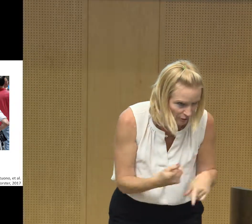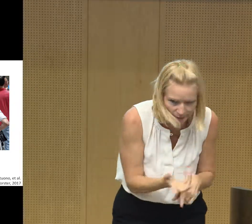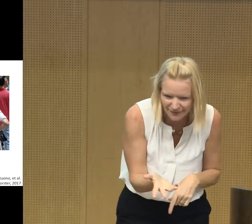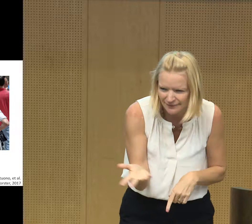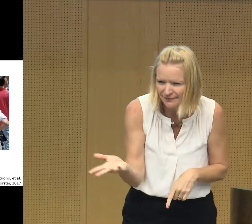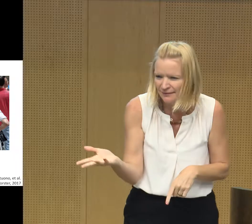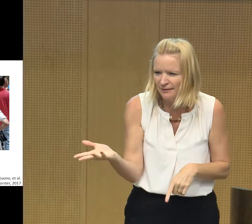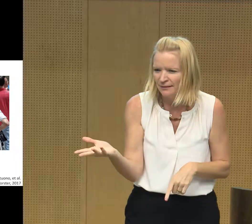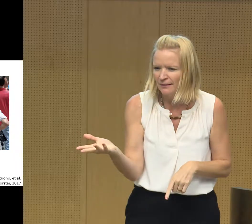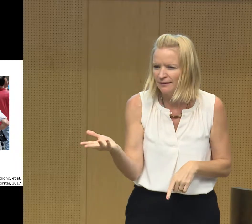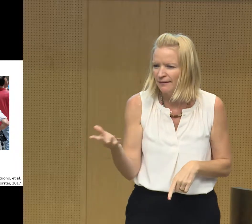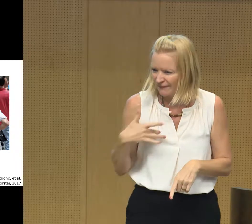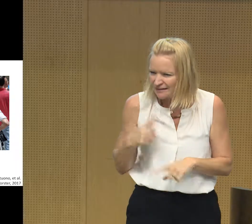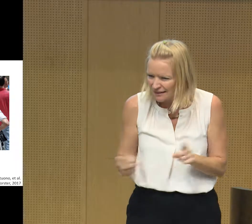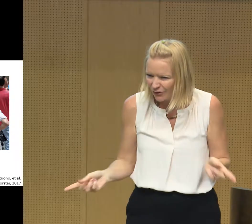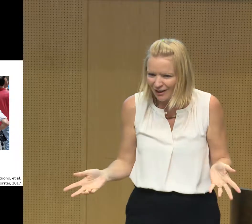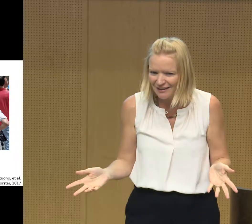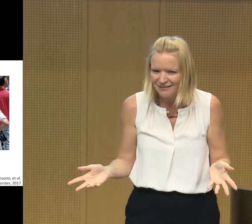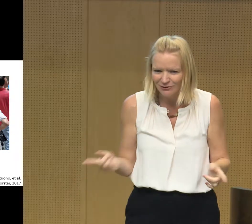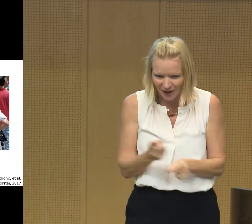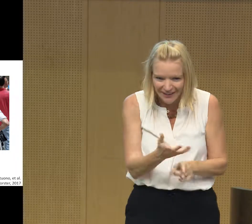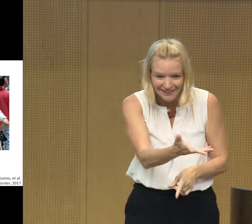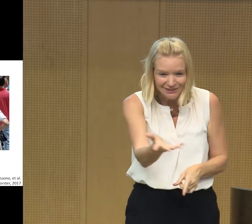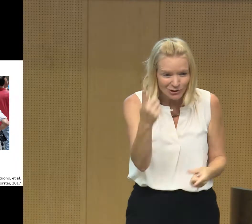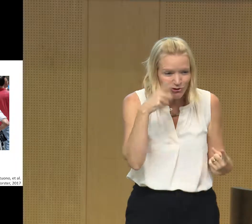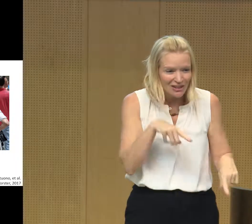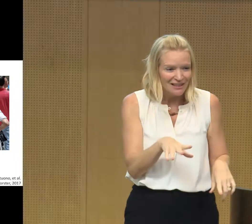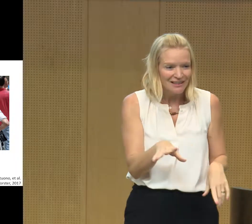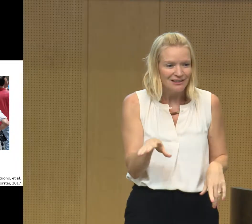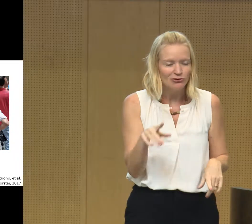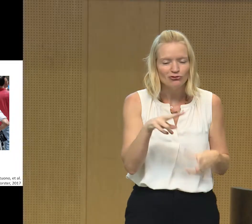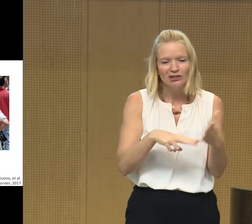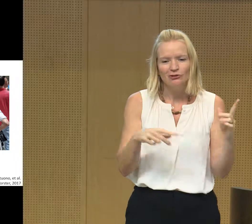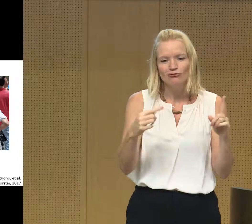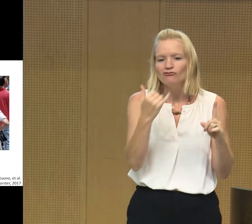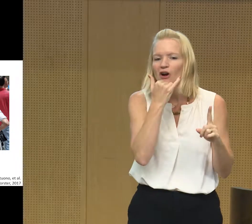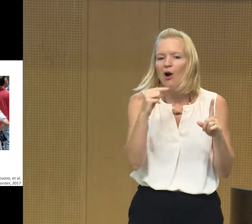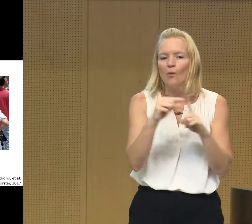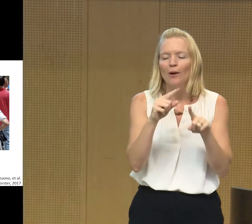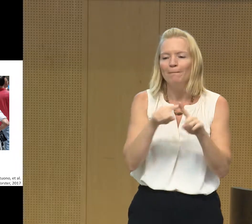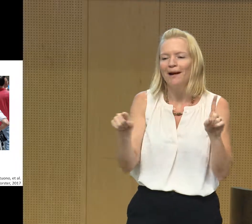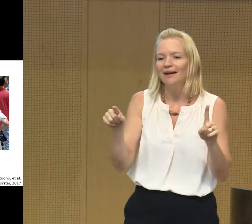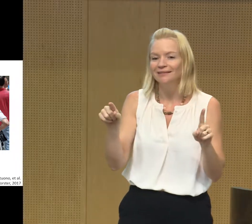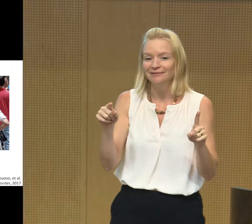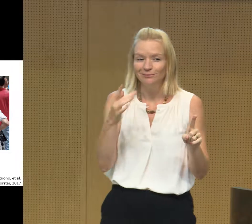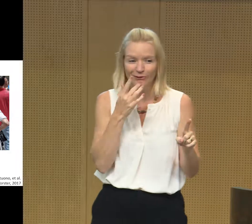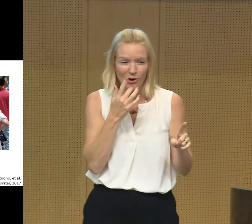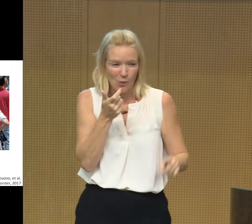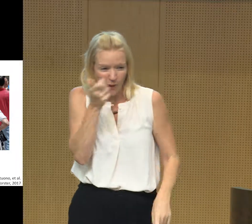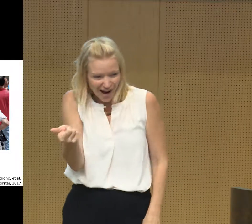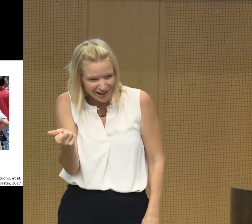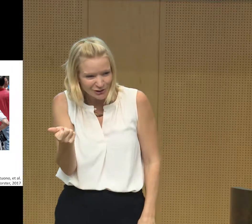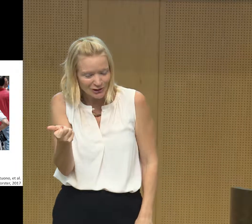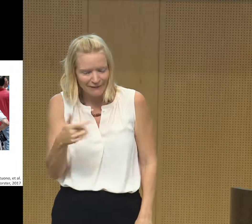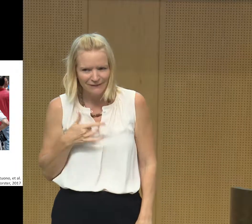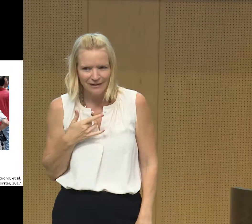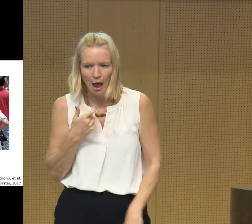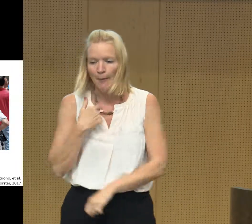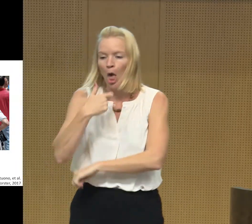The title of my talk uses the word read in quotes, and I am not confident that read is the right